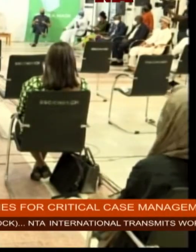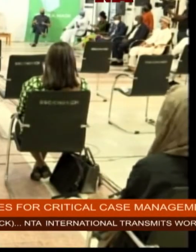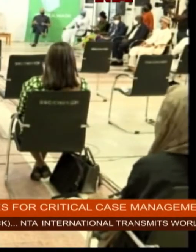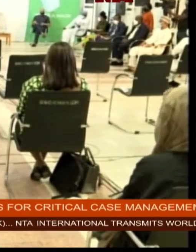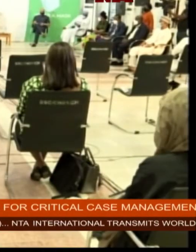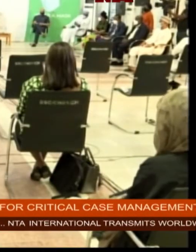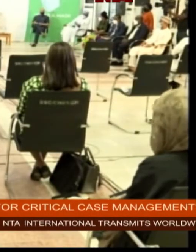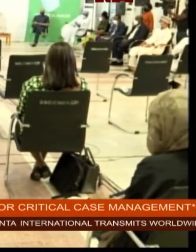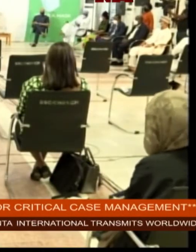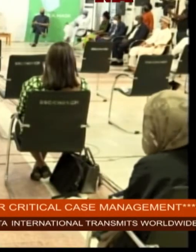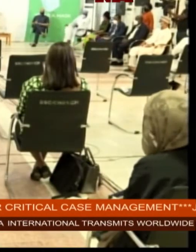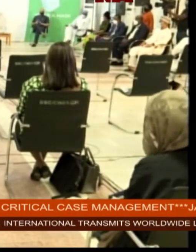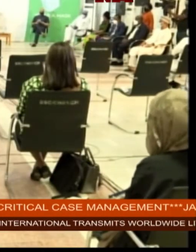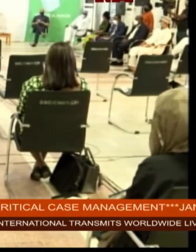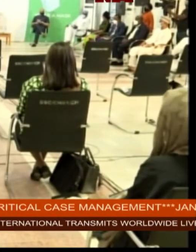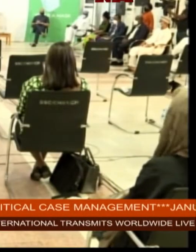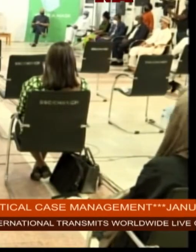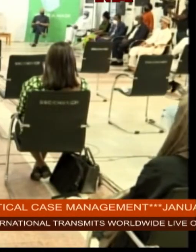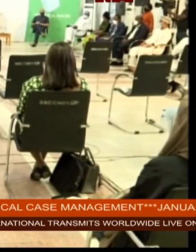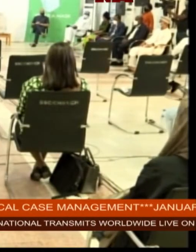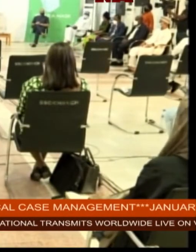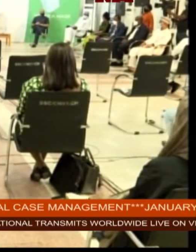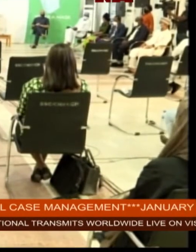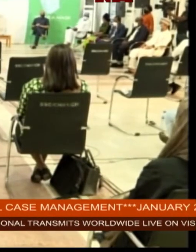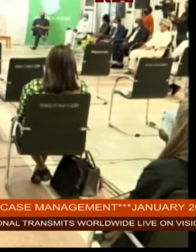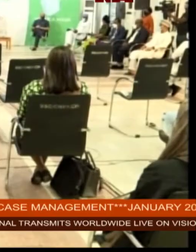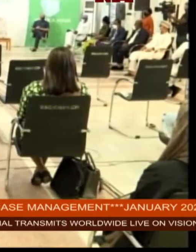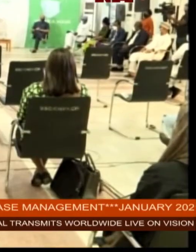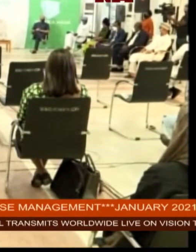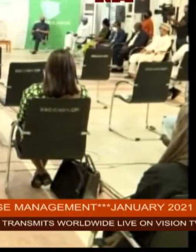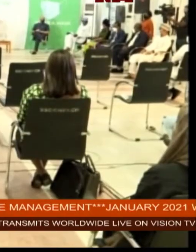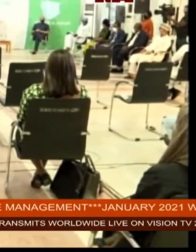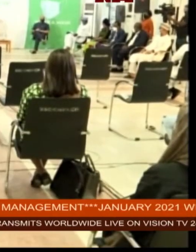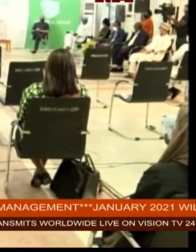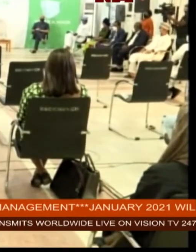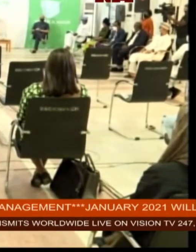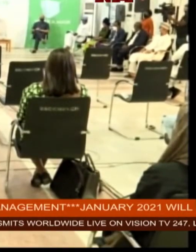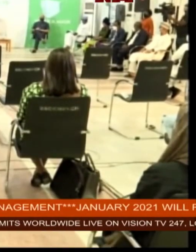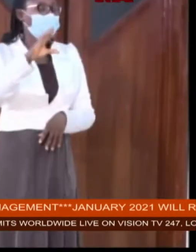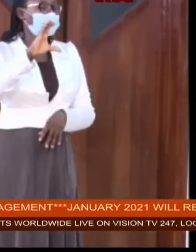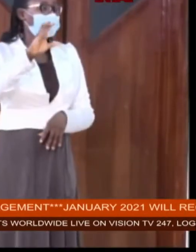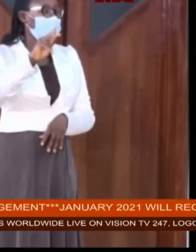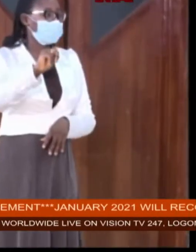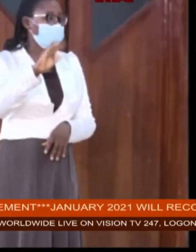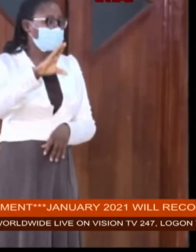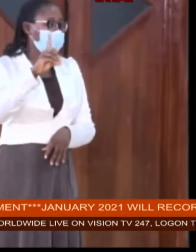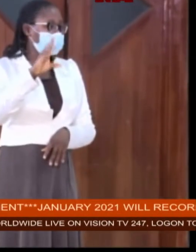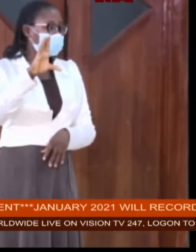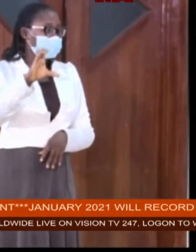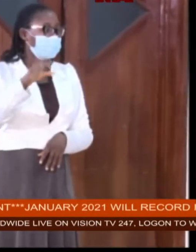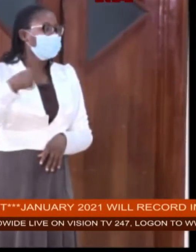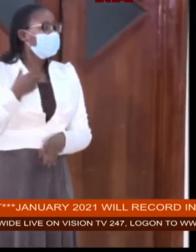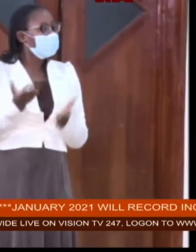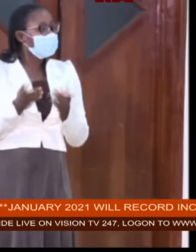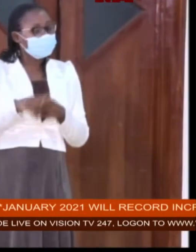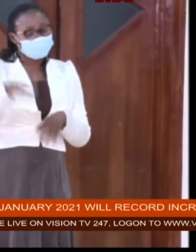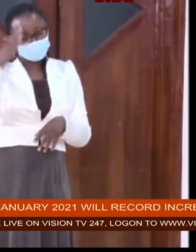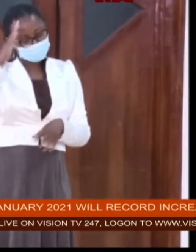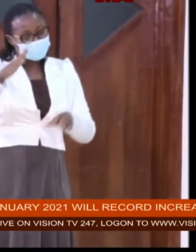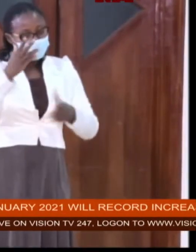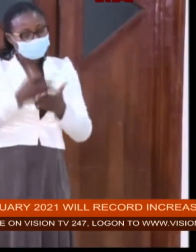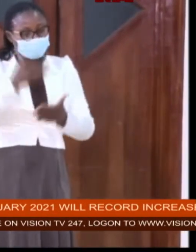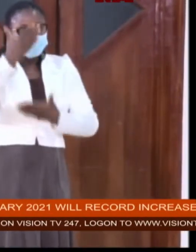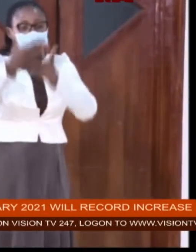Good evening all. Rachel Abuja. My question is for the DG NCDC. Sir, we'd like to know what progress your agency